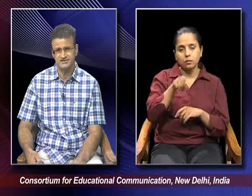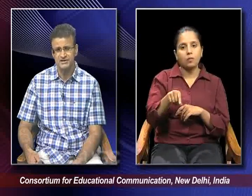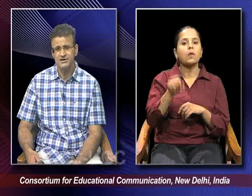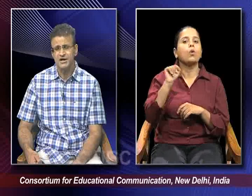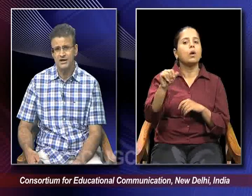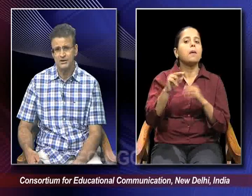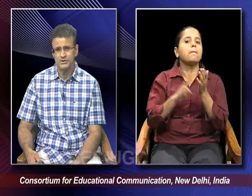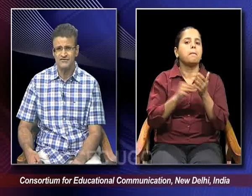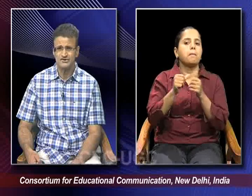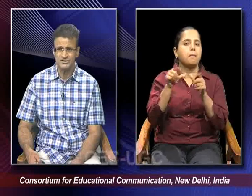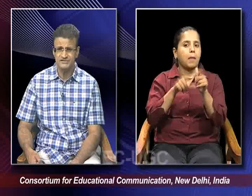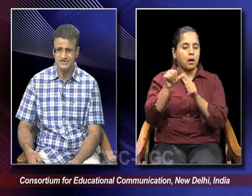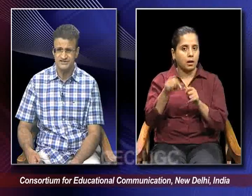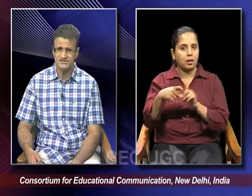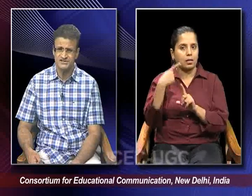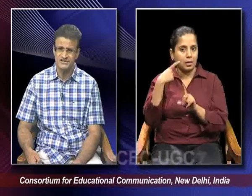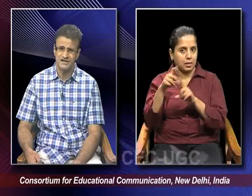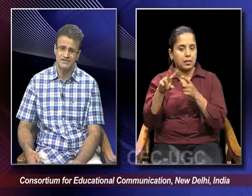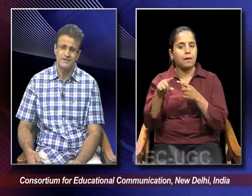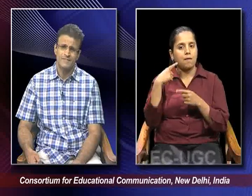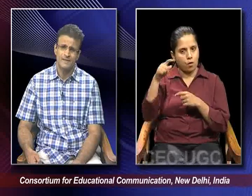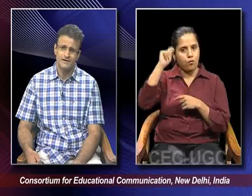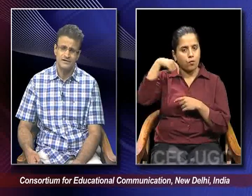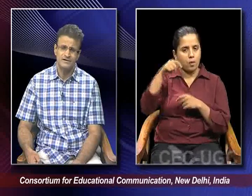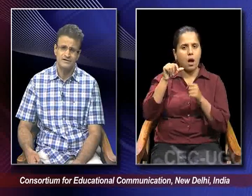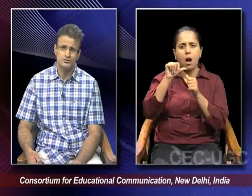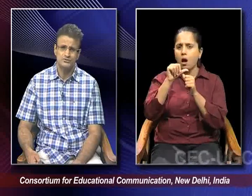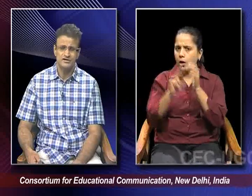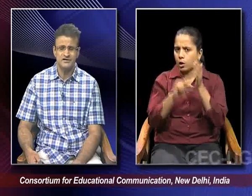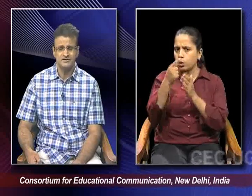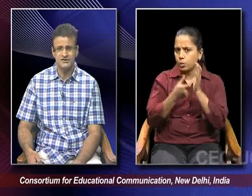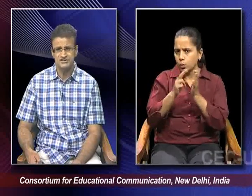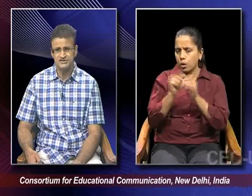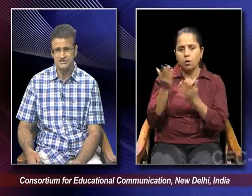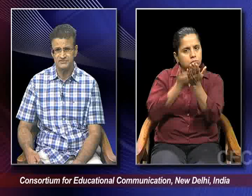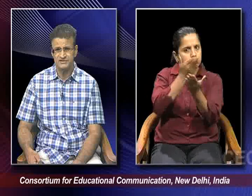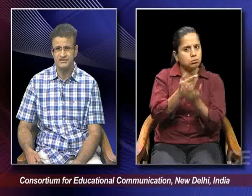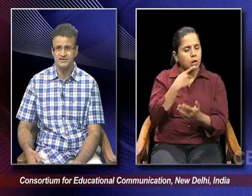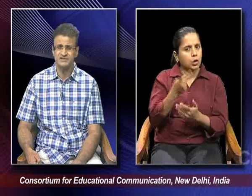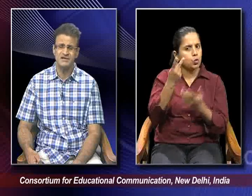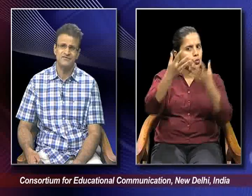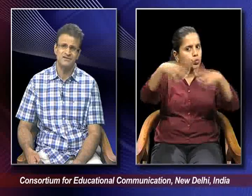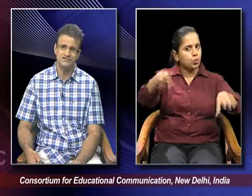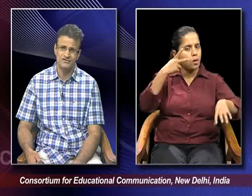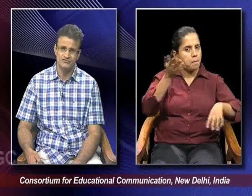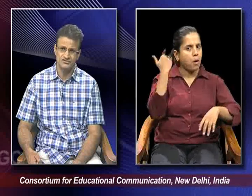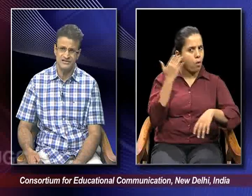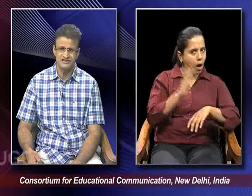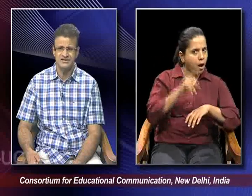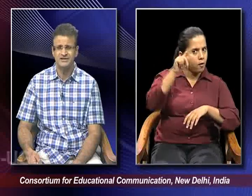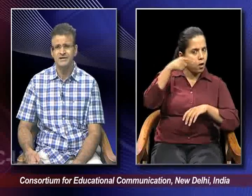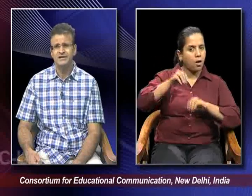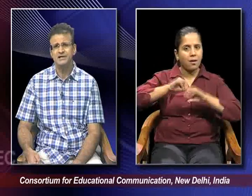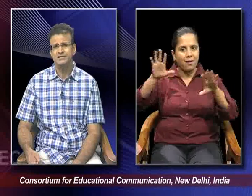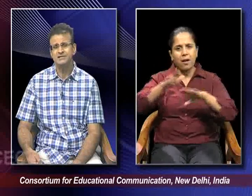as Aruna Vasudev has suggested that the two truncated versions, they were there, and thereafter the film was released.